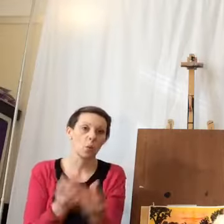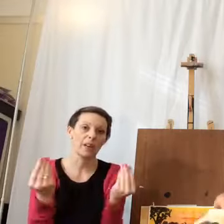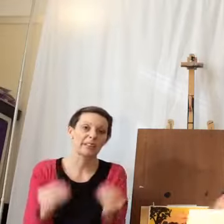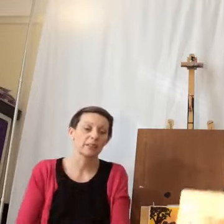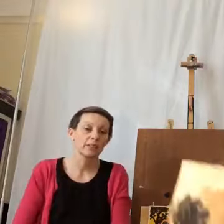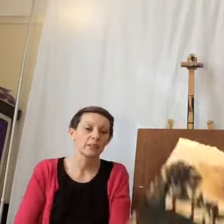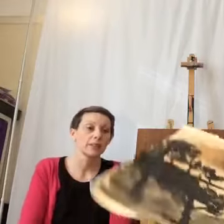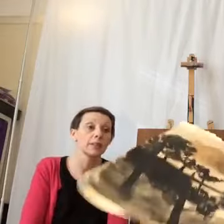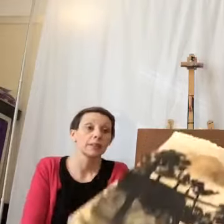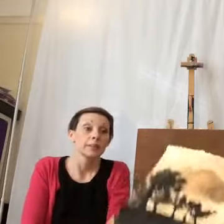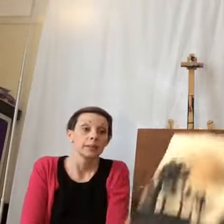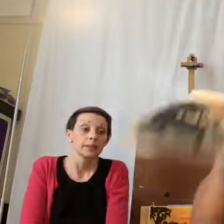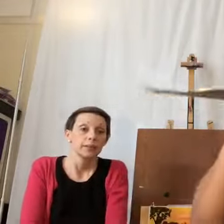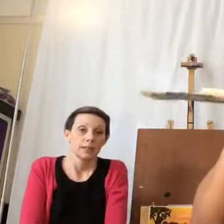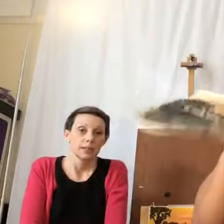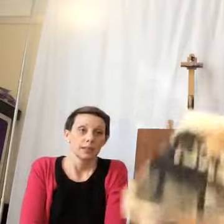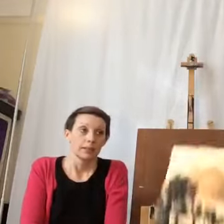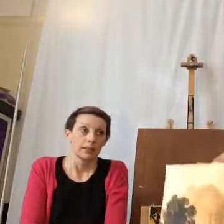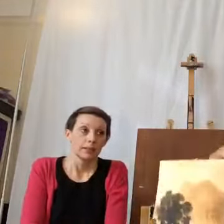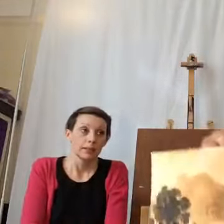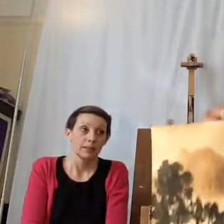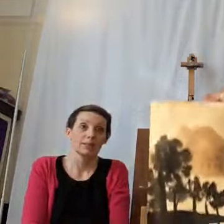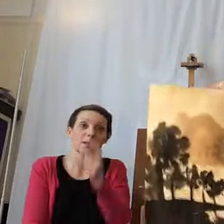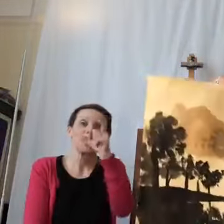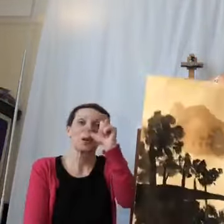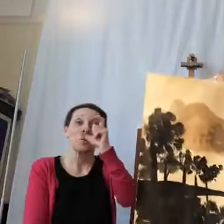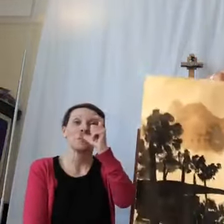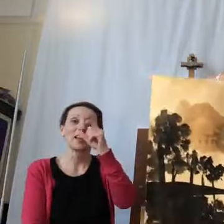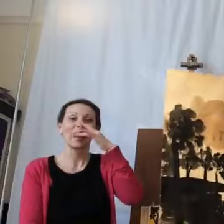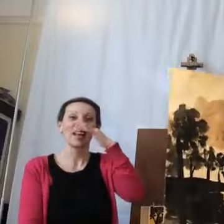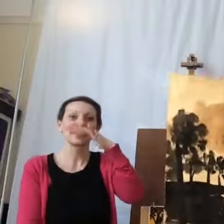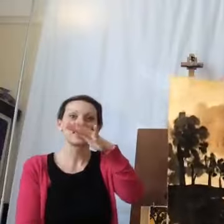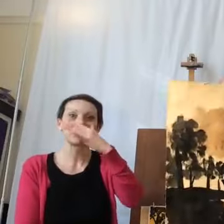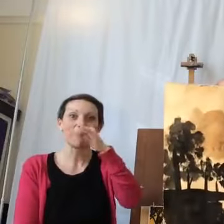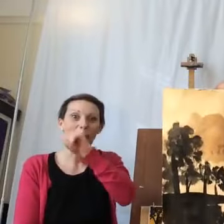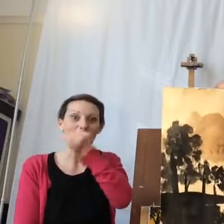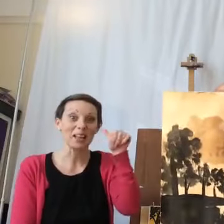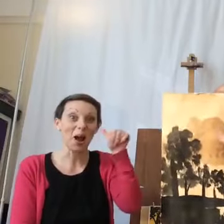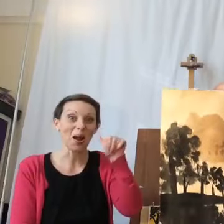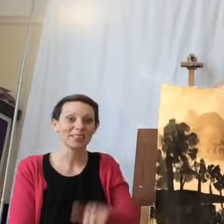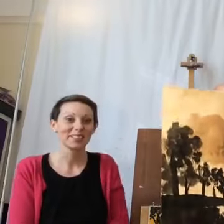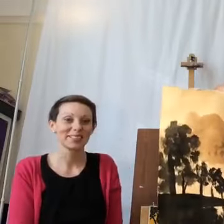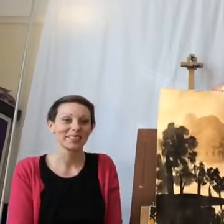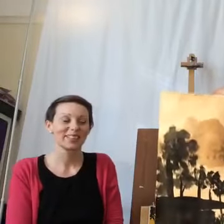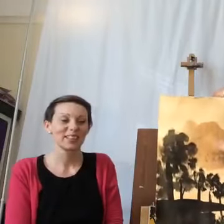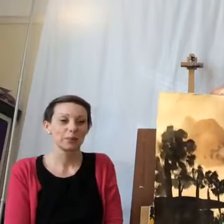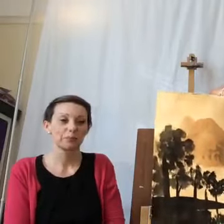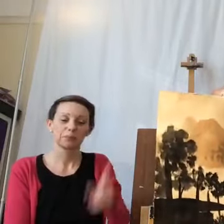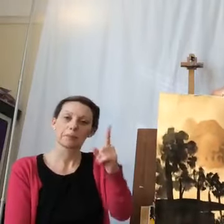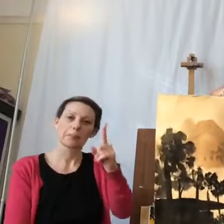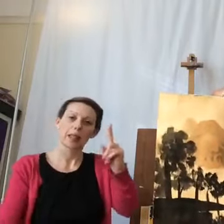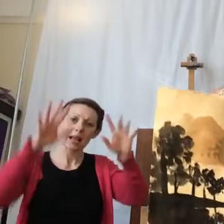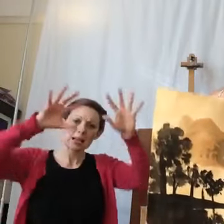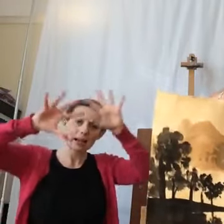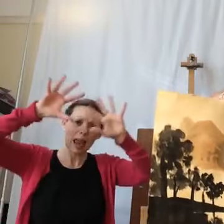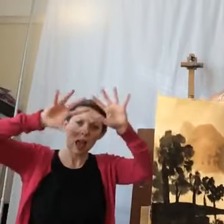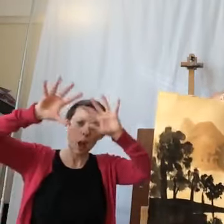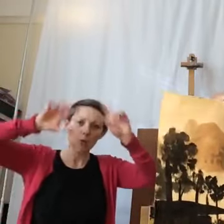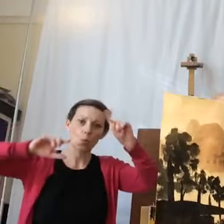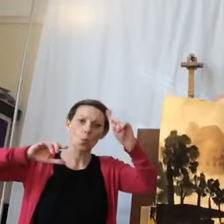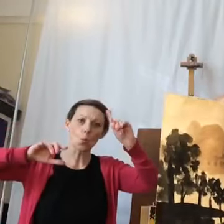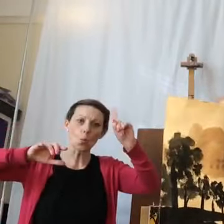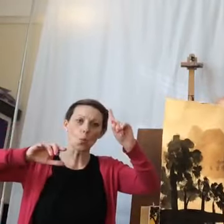say, if you're using coffee, it really smells nice. The dark stuff there, like the cloud, is coffee.